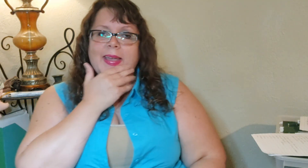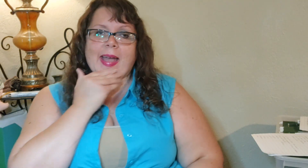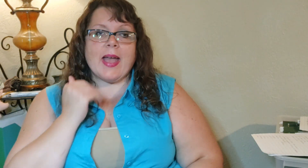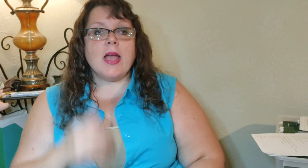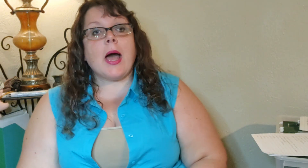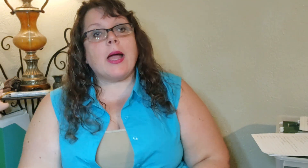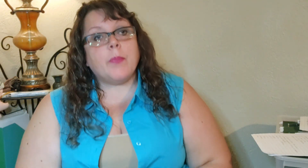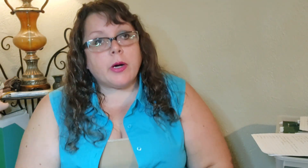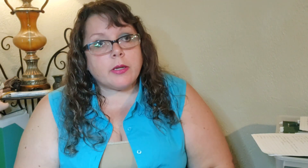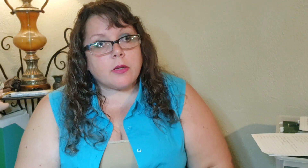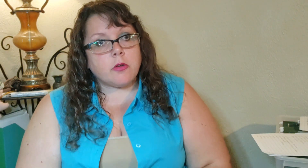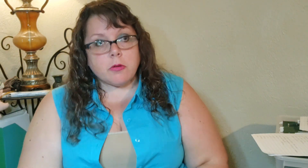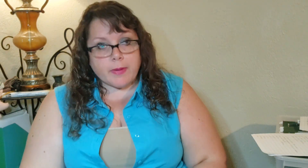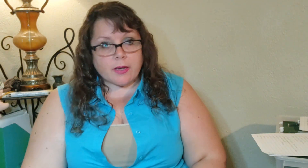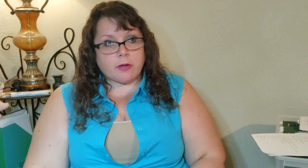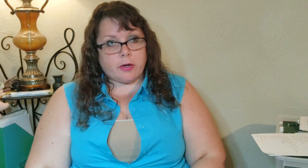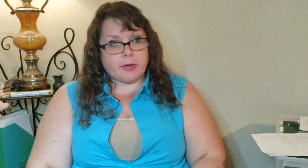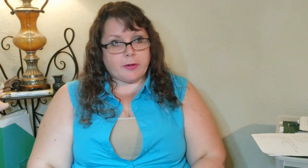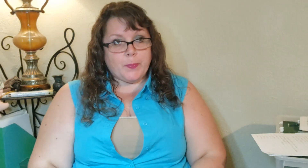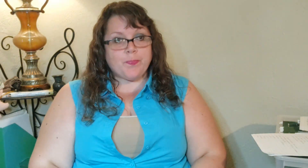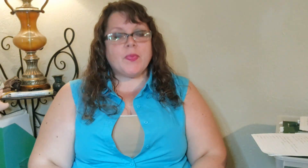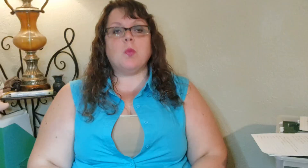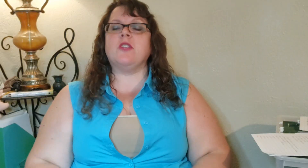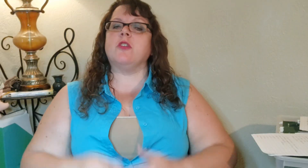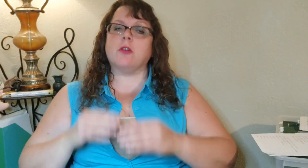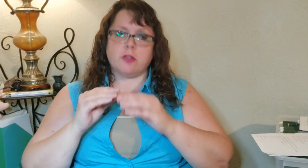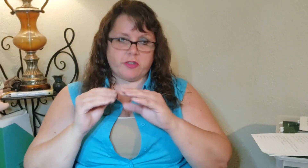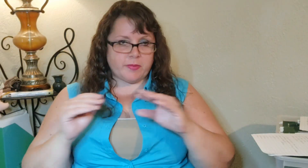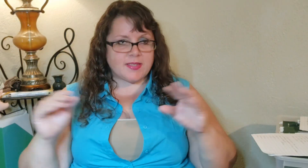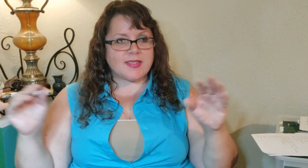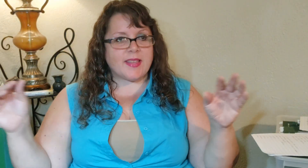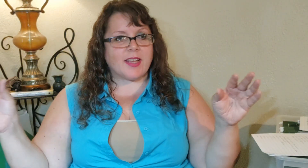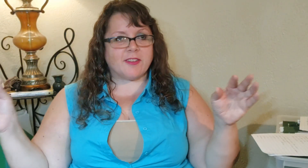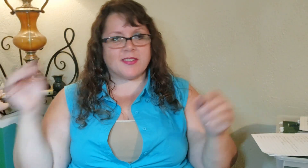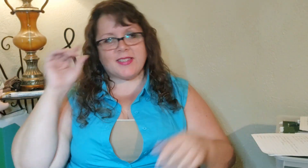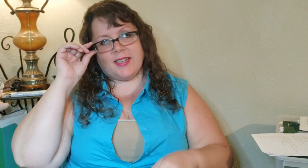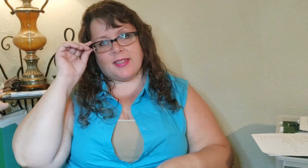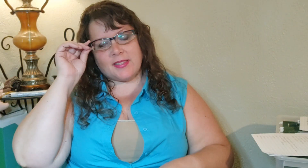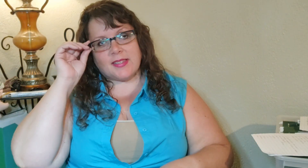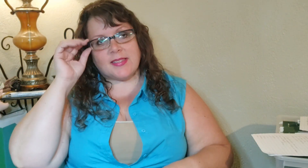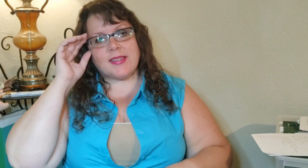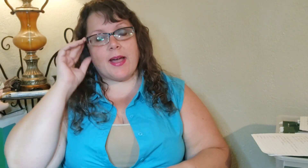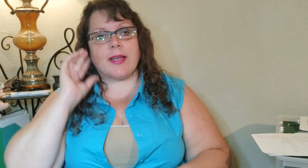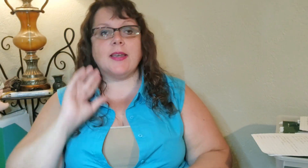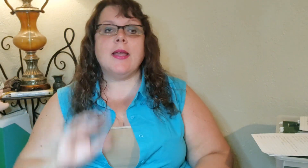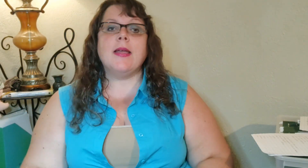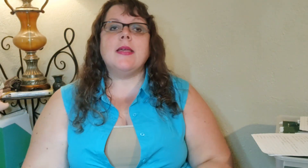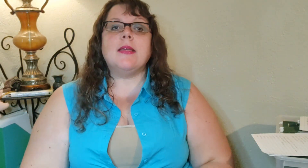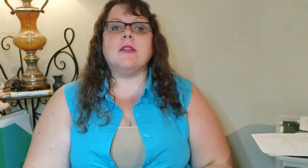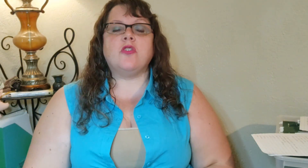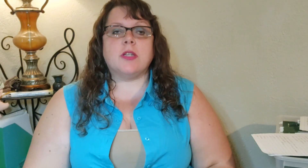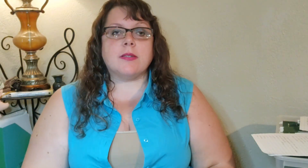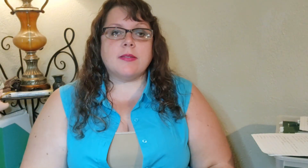Okay. I bought a new red car, which of course you wouldn't say that long sentence in sign. It's